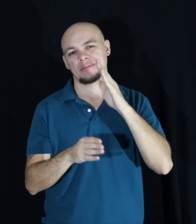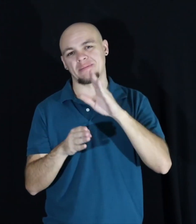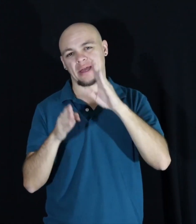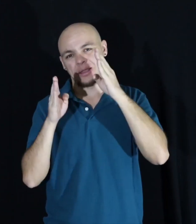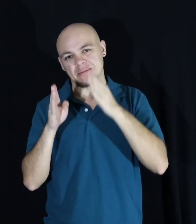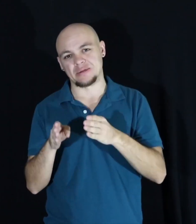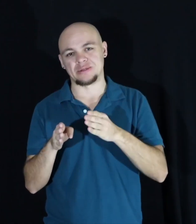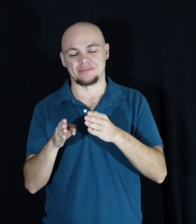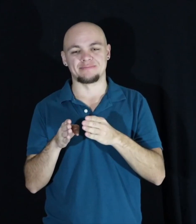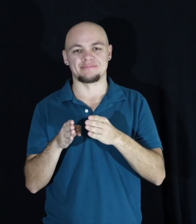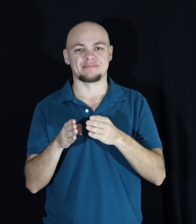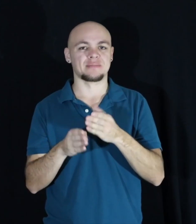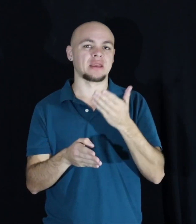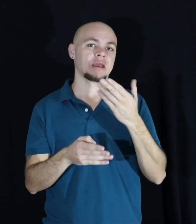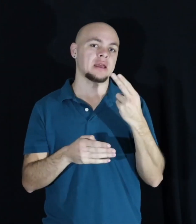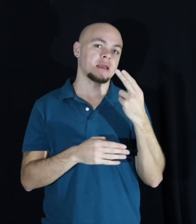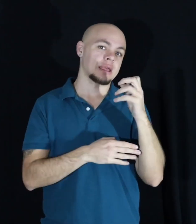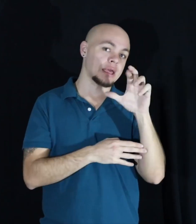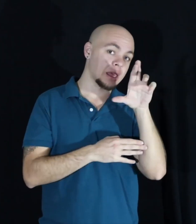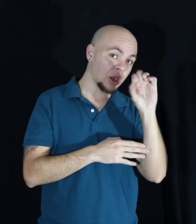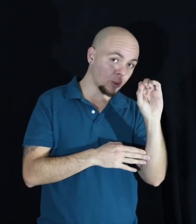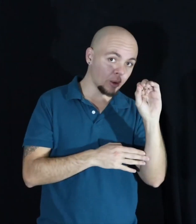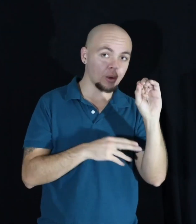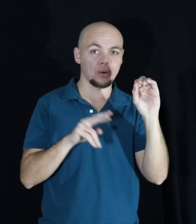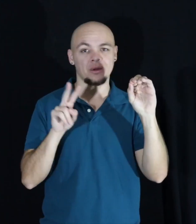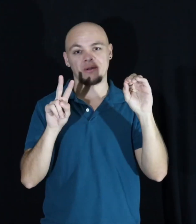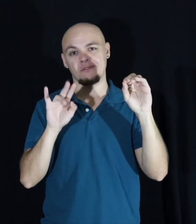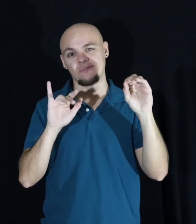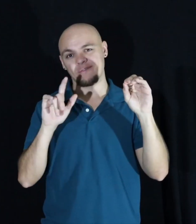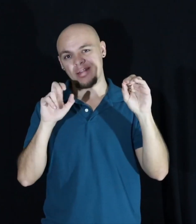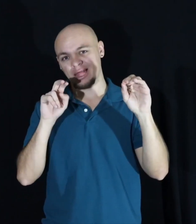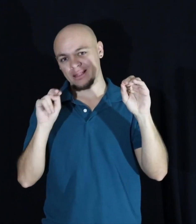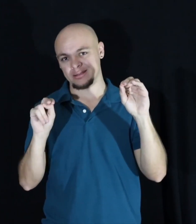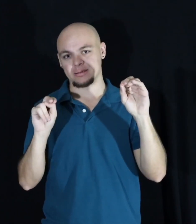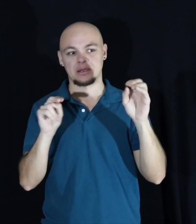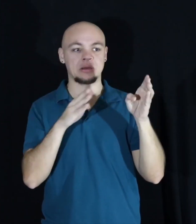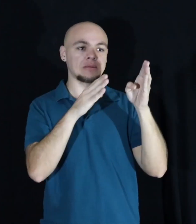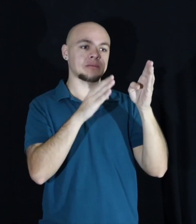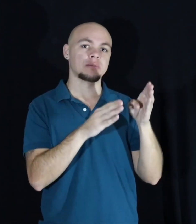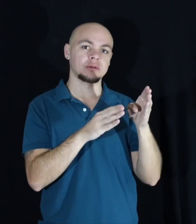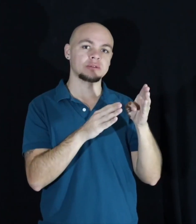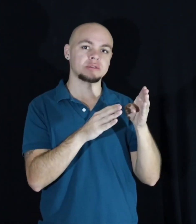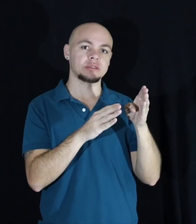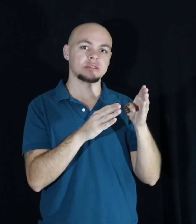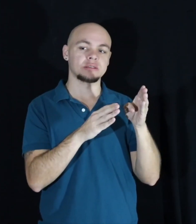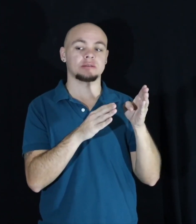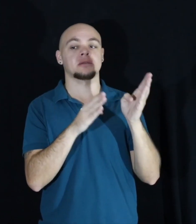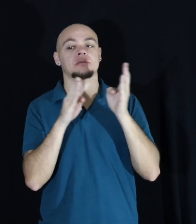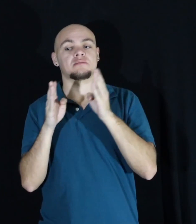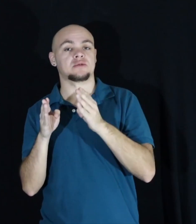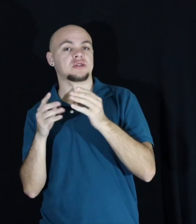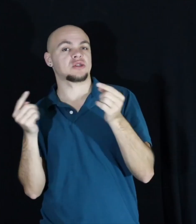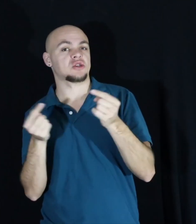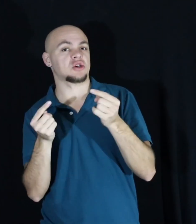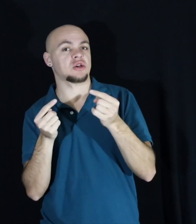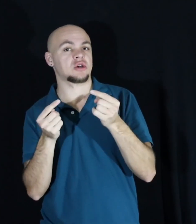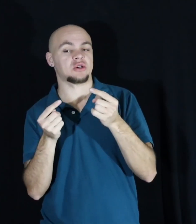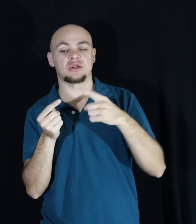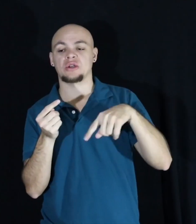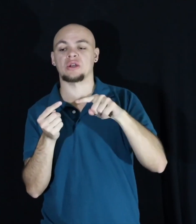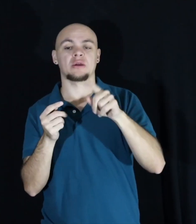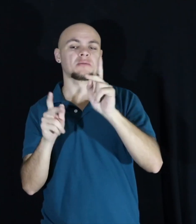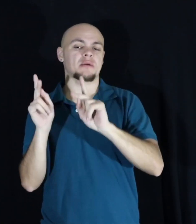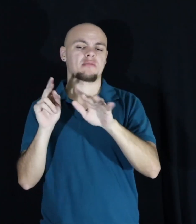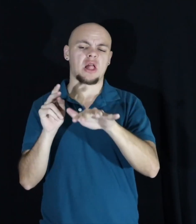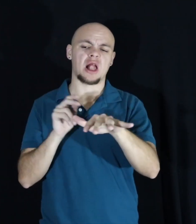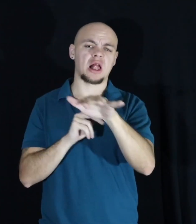even say that there's a hero and a villain. One person does everything to harm others, while the other has an angelic personality,